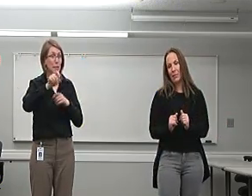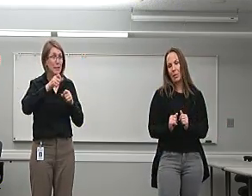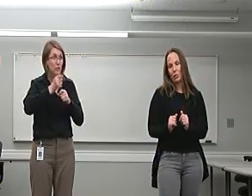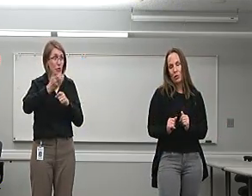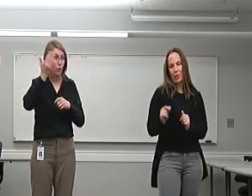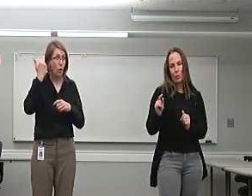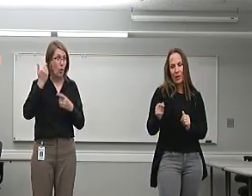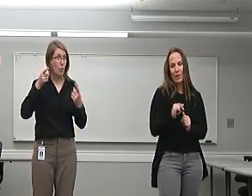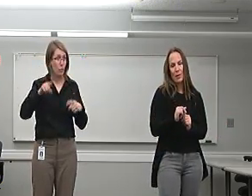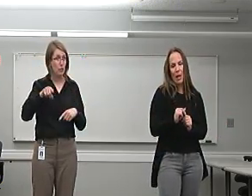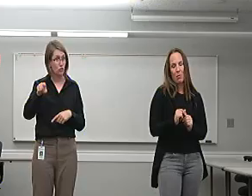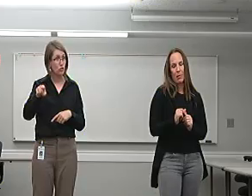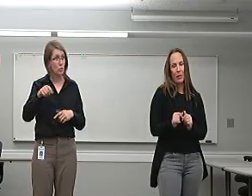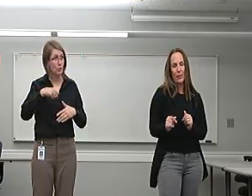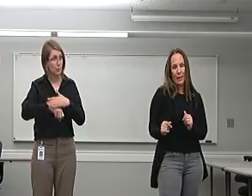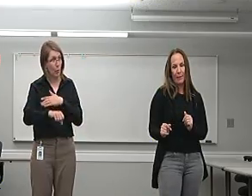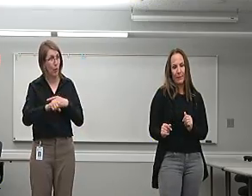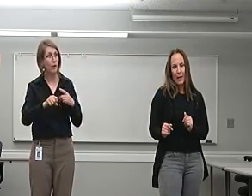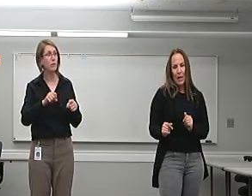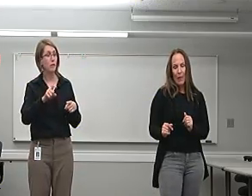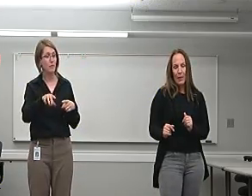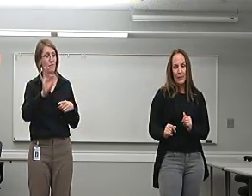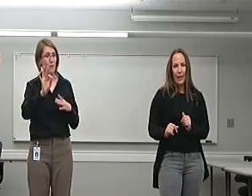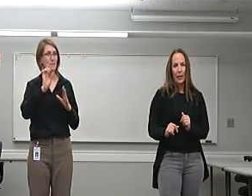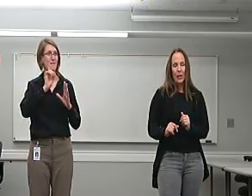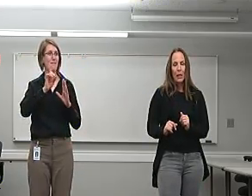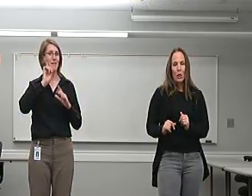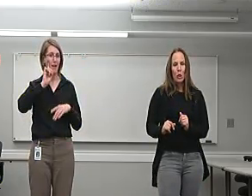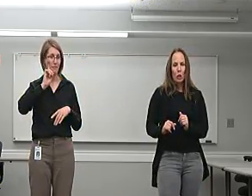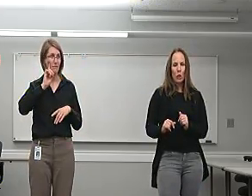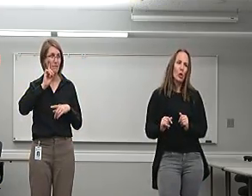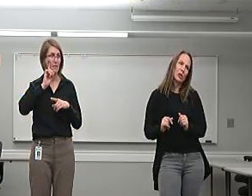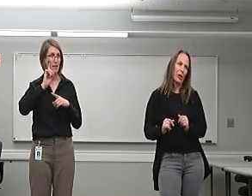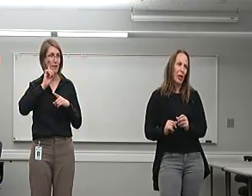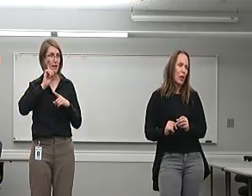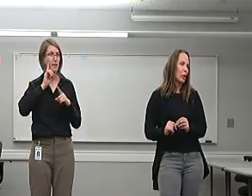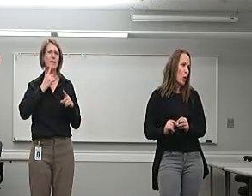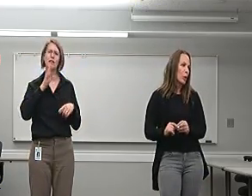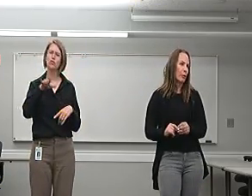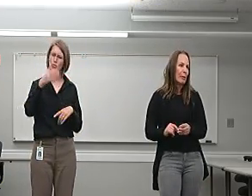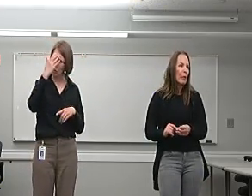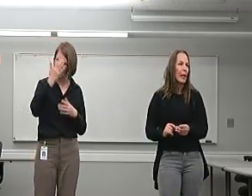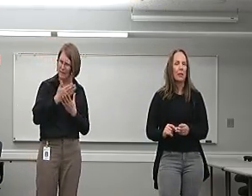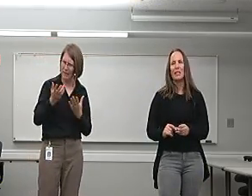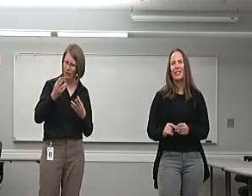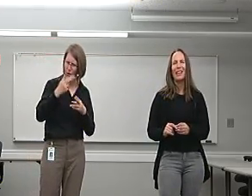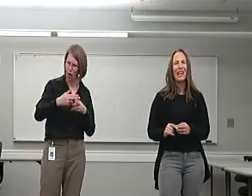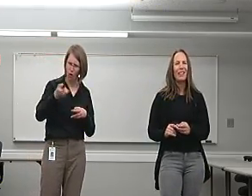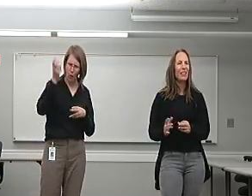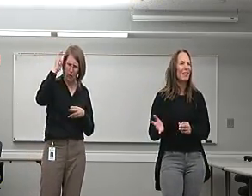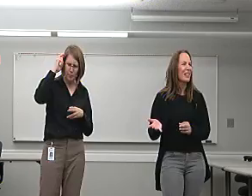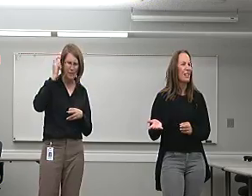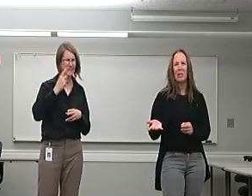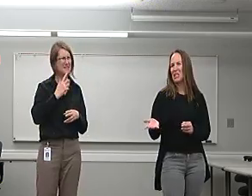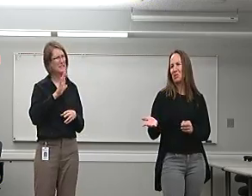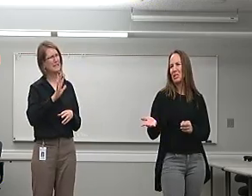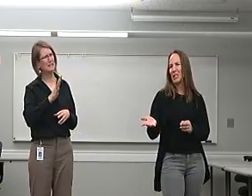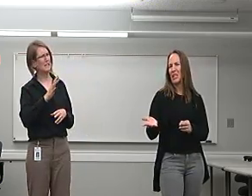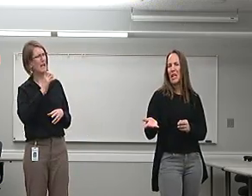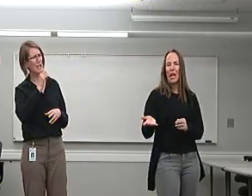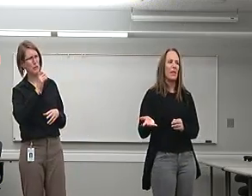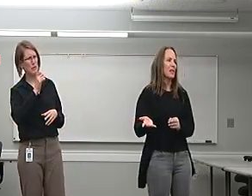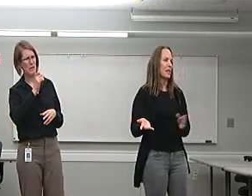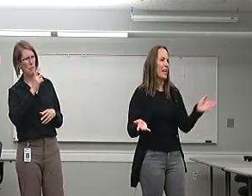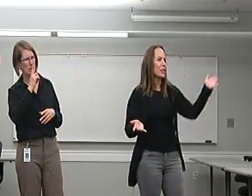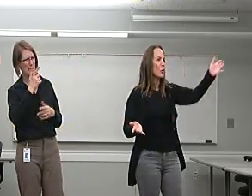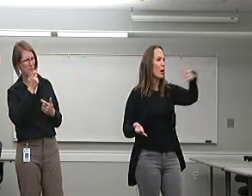found out that they were deaf, and they said, you know, there's a thing called a cochlear implant. And I said, yeah, I don't really think we're interested. And they said, that's no